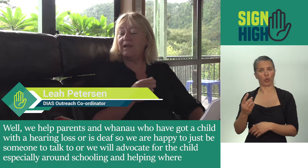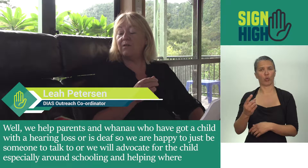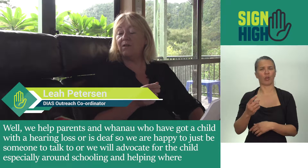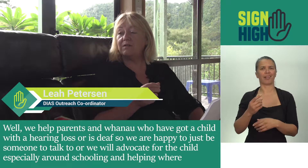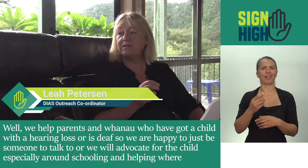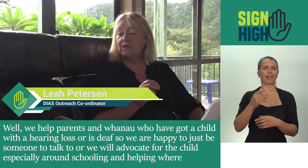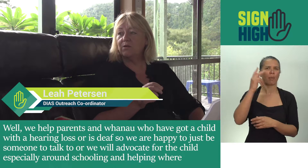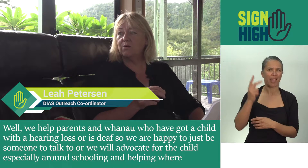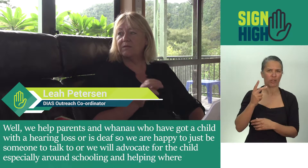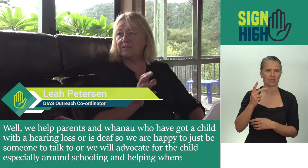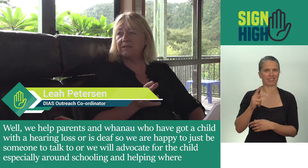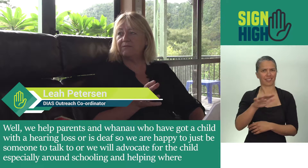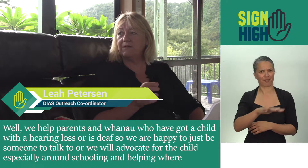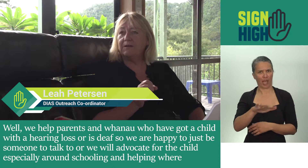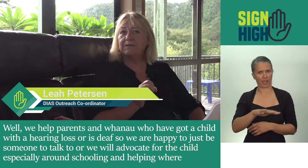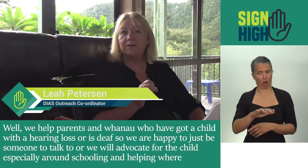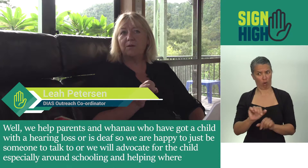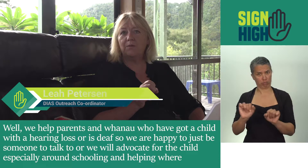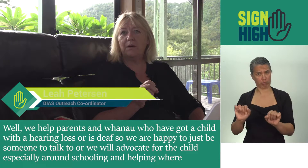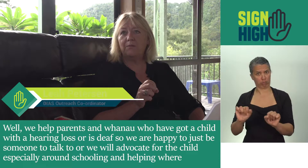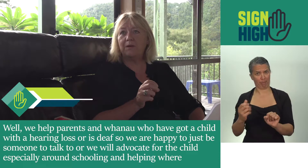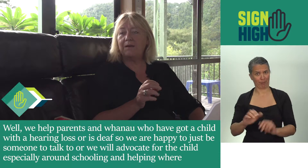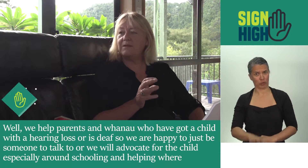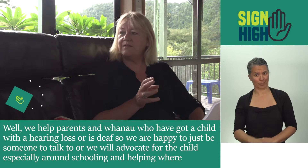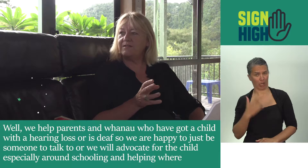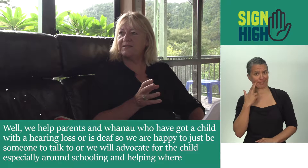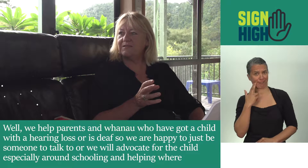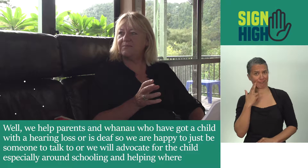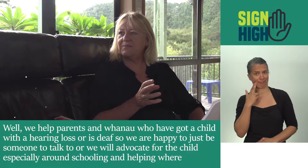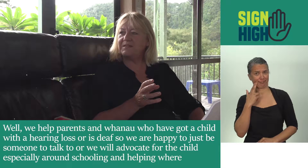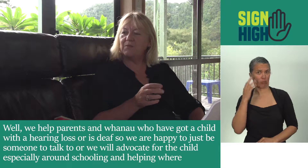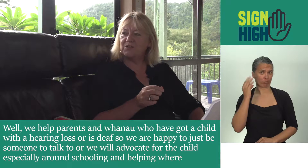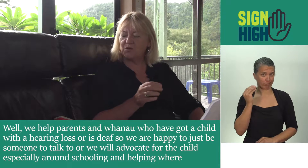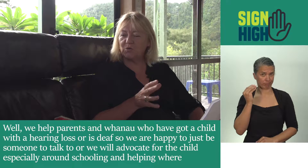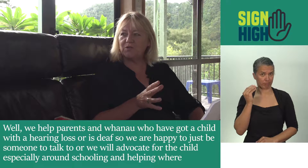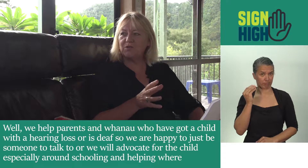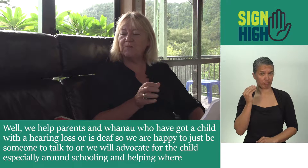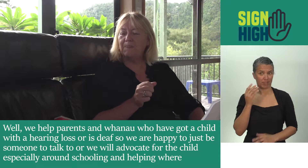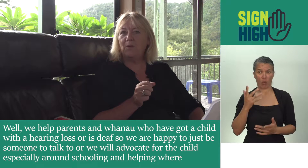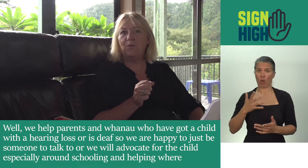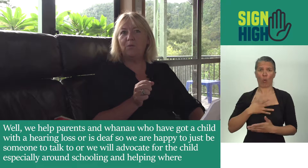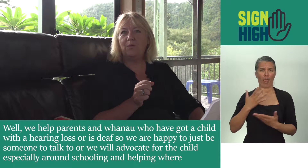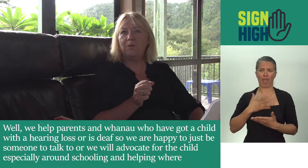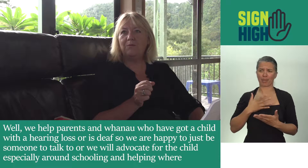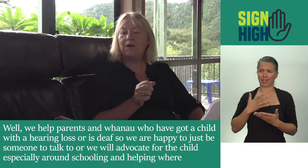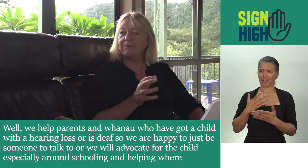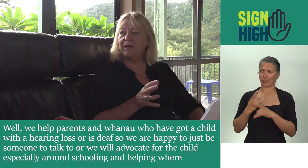hearing loss or is deaf. So we're happy just to be someone to talk to, or we will advocate